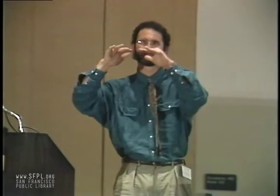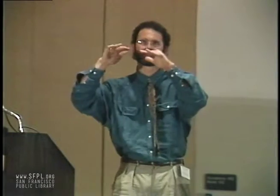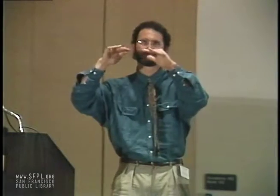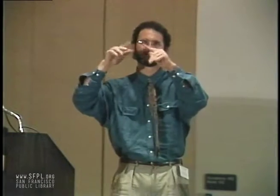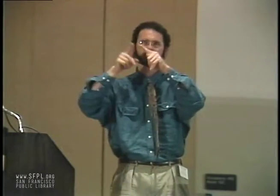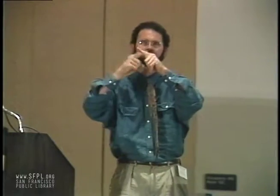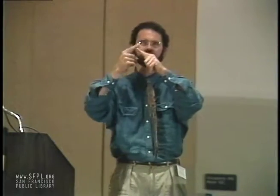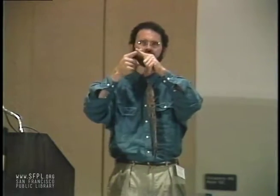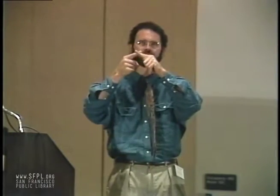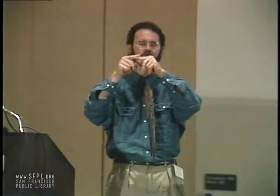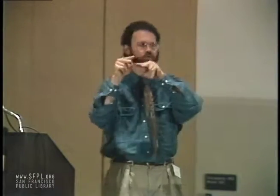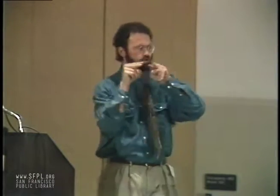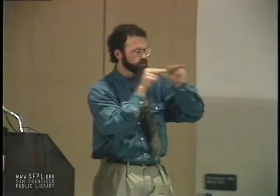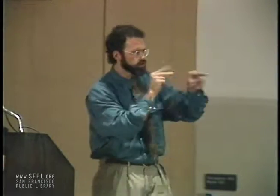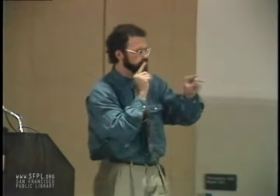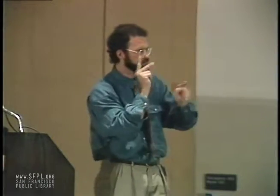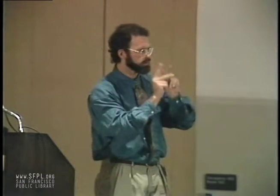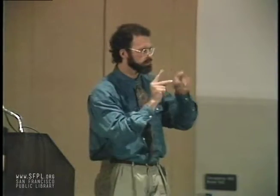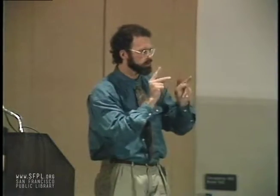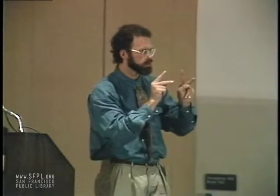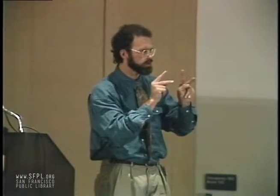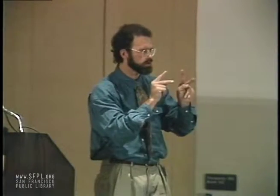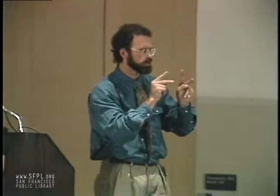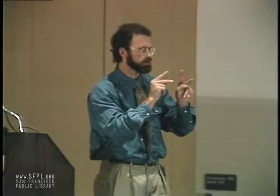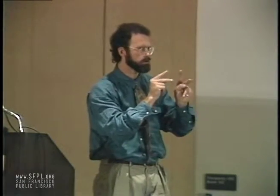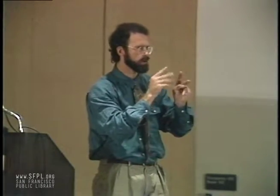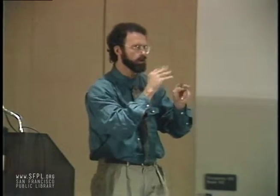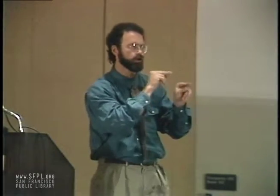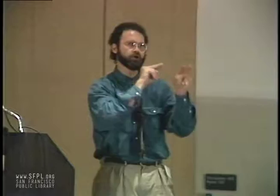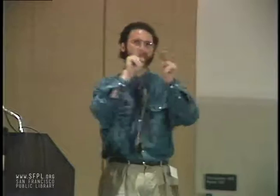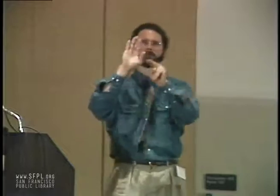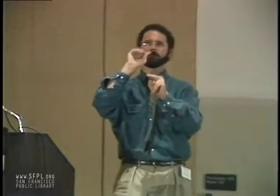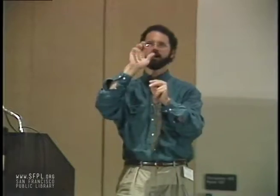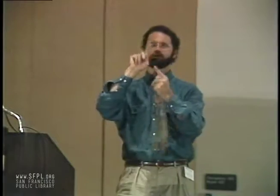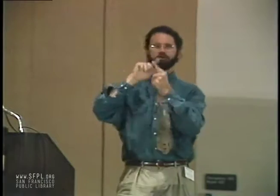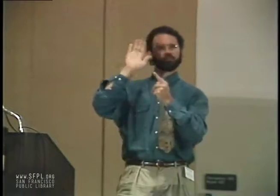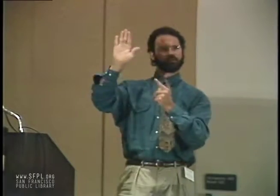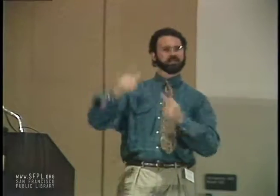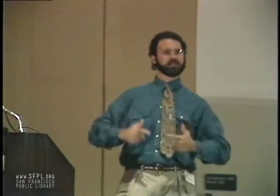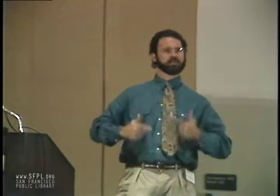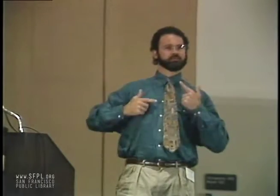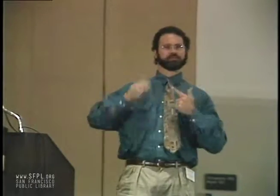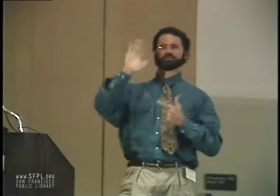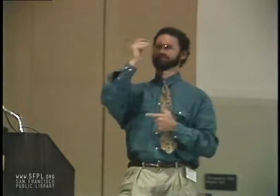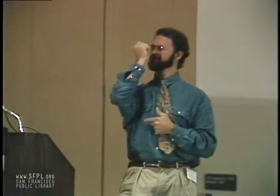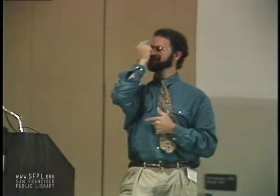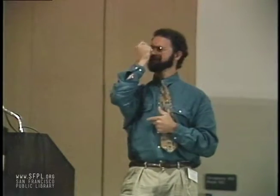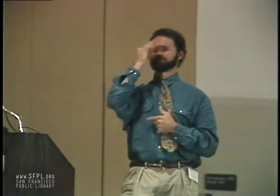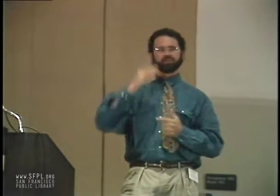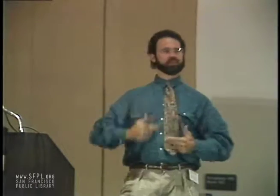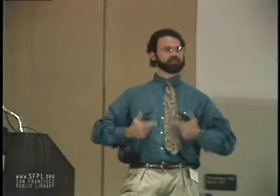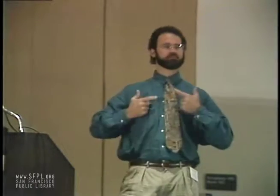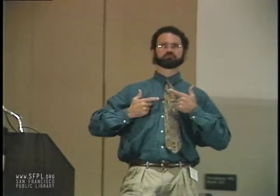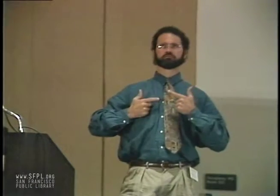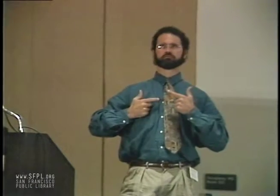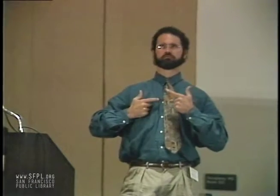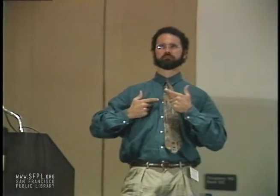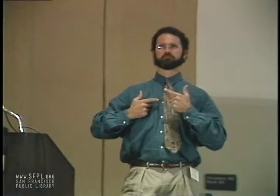Because their way of living is based on the ability to hear, they look at deaf people and then they take